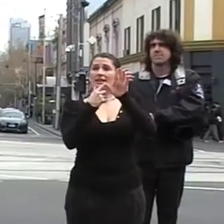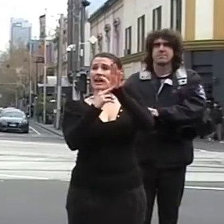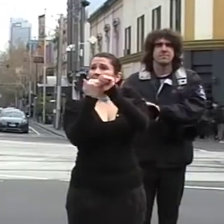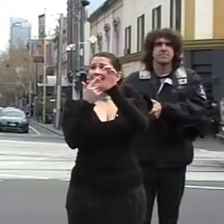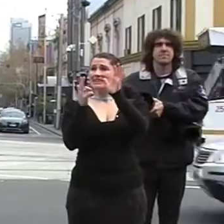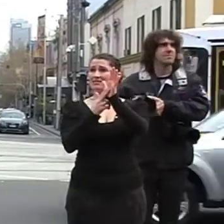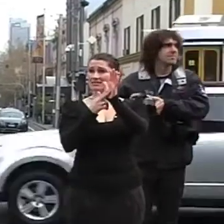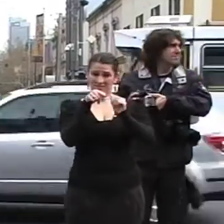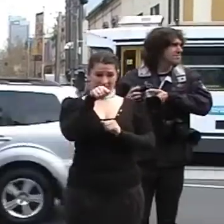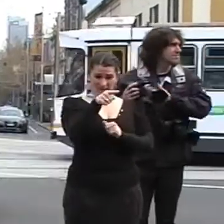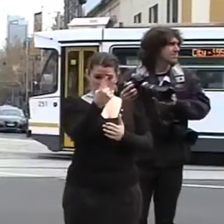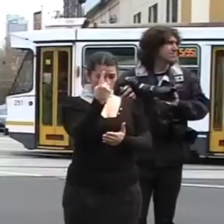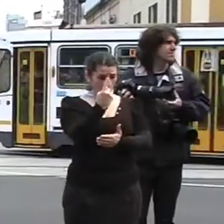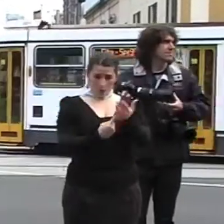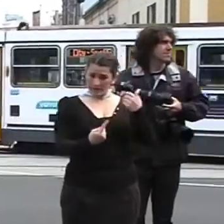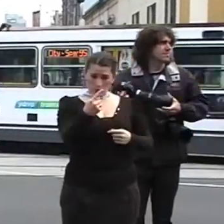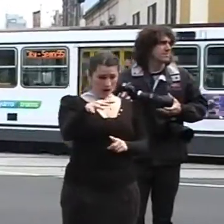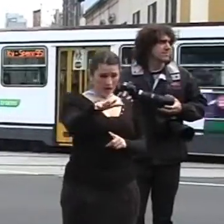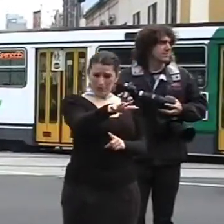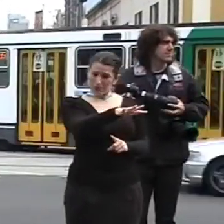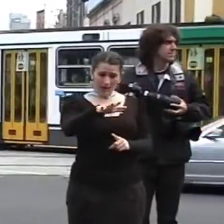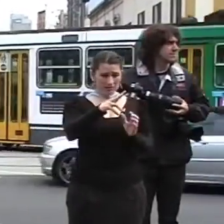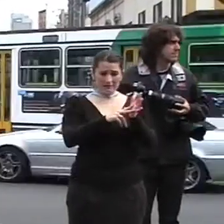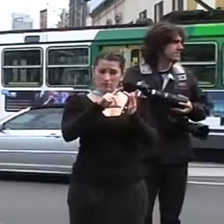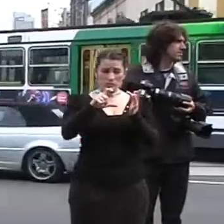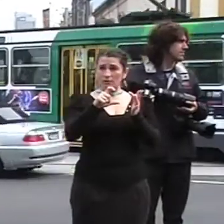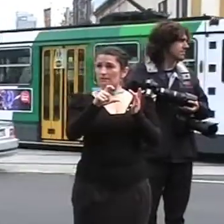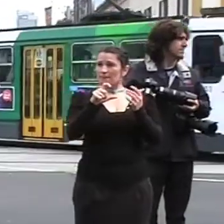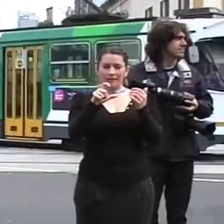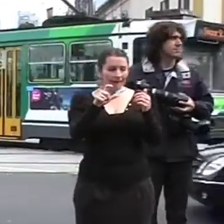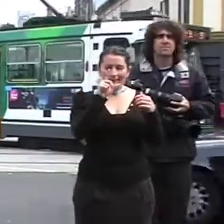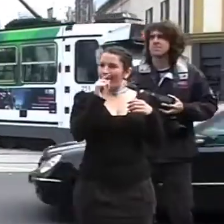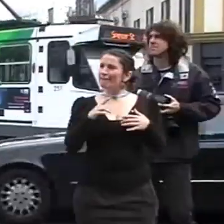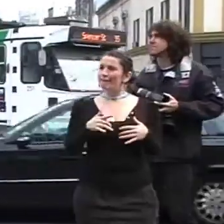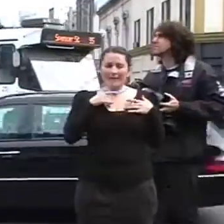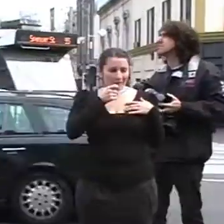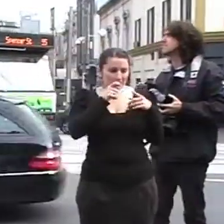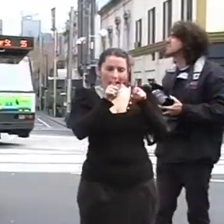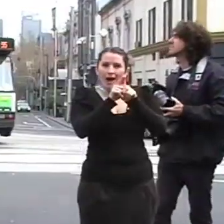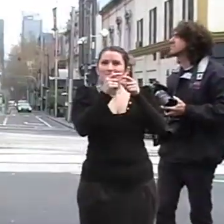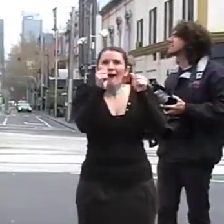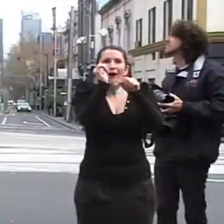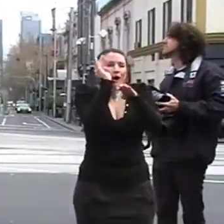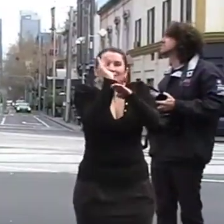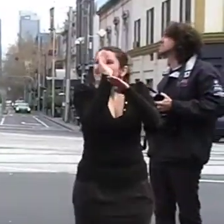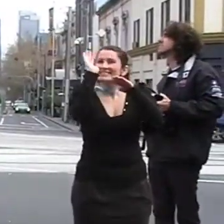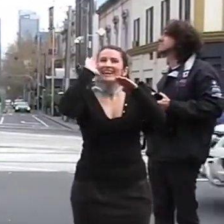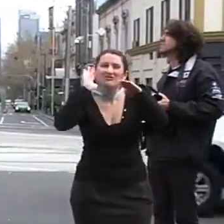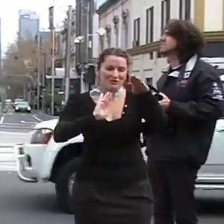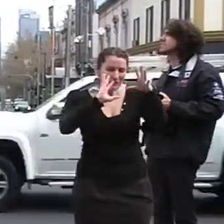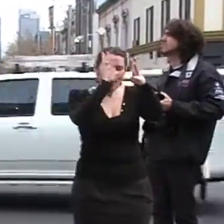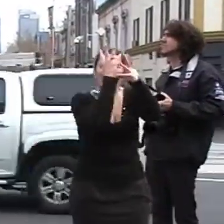Kangan was the only place that you could get close enough to a foreign language immersion as you could possibly get.